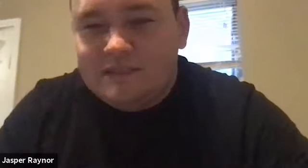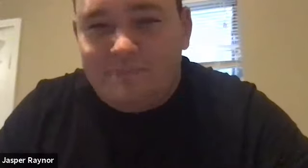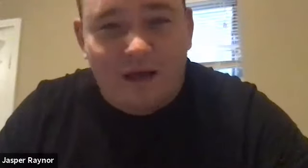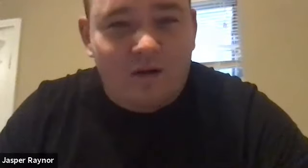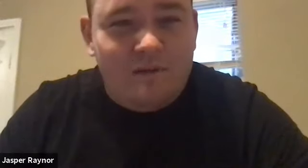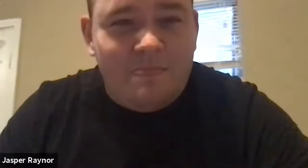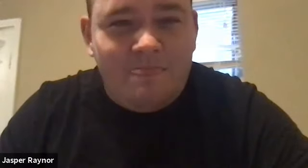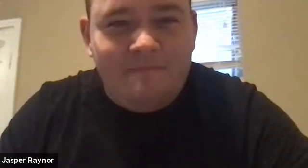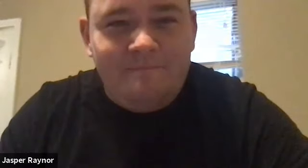Spell.